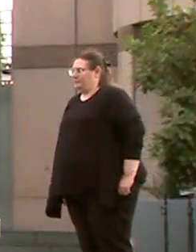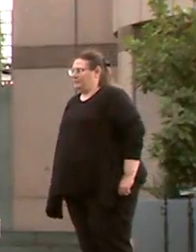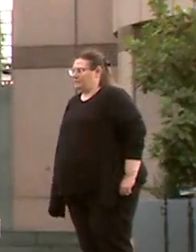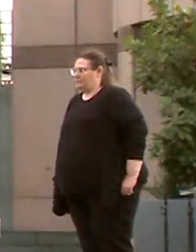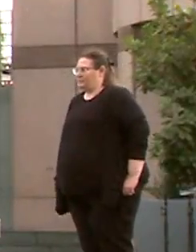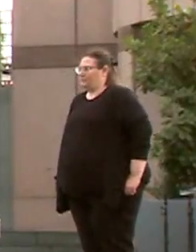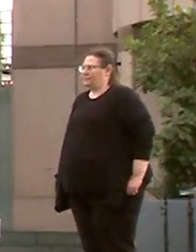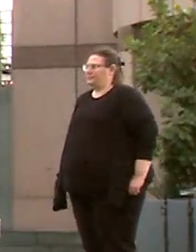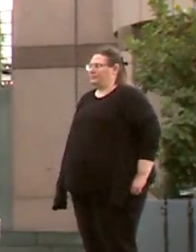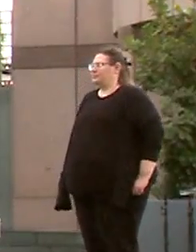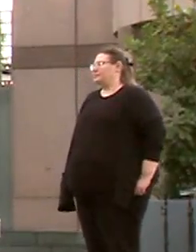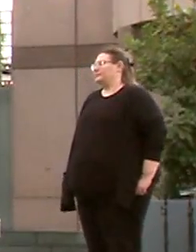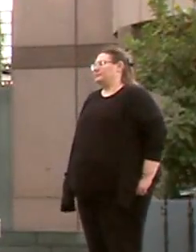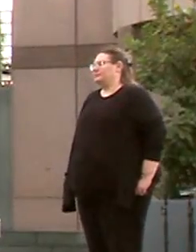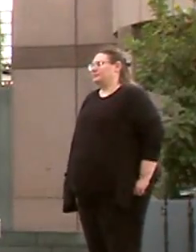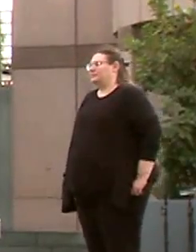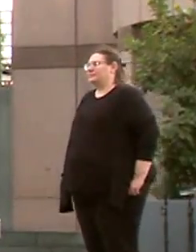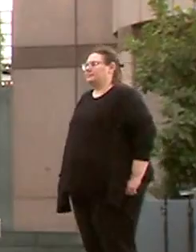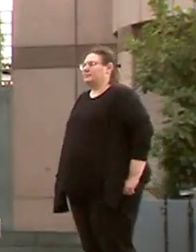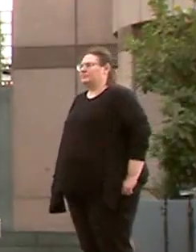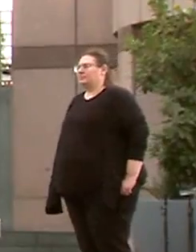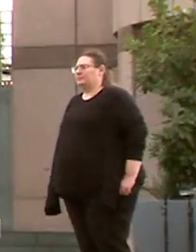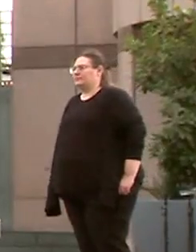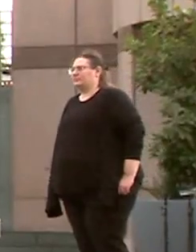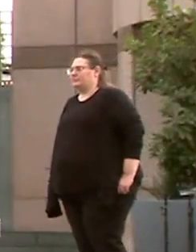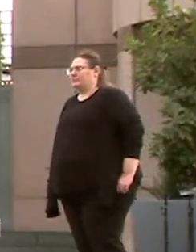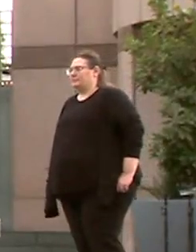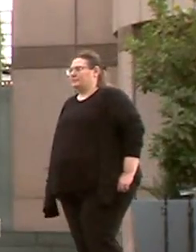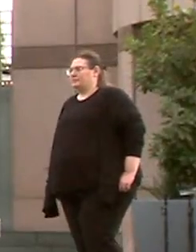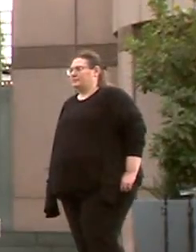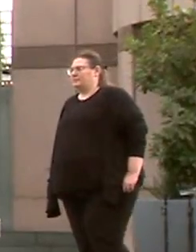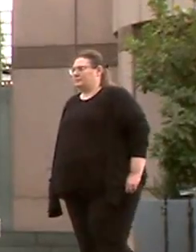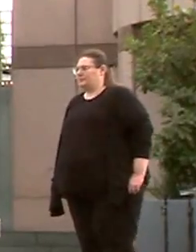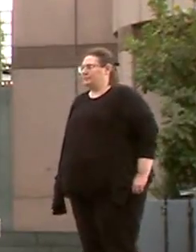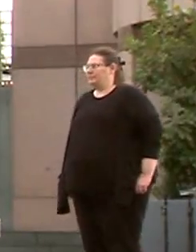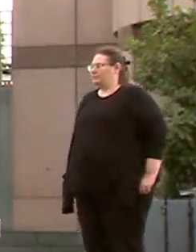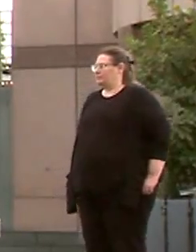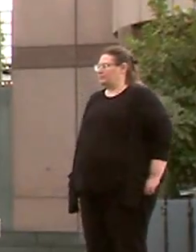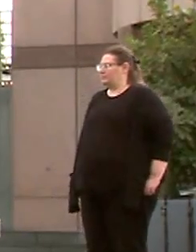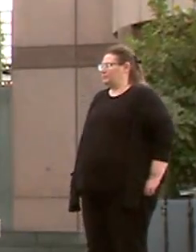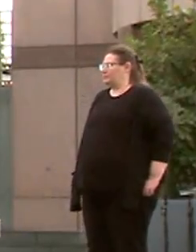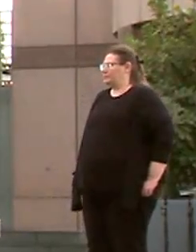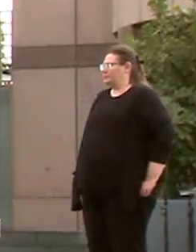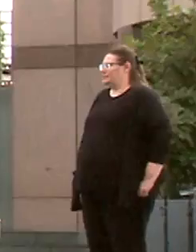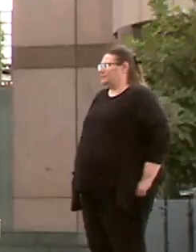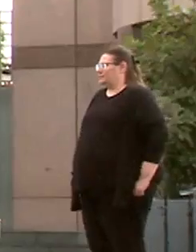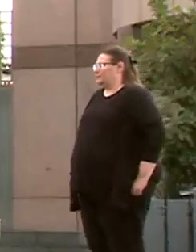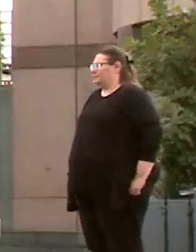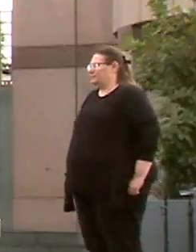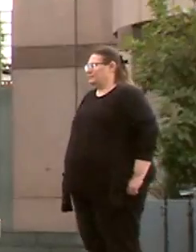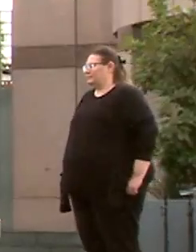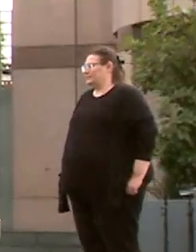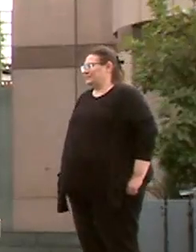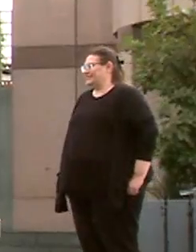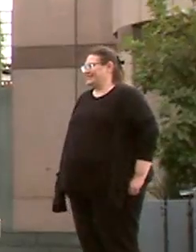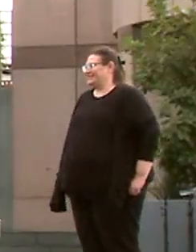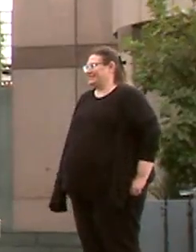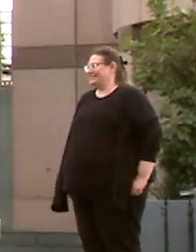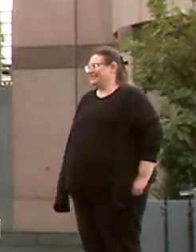larger footprint. And even that statement is ableist. I have to figure out another way of saying that. A what